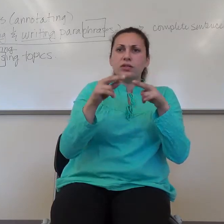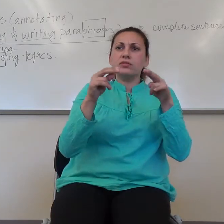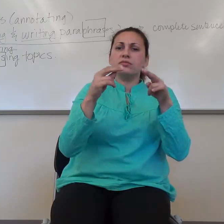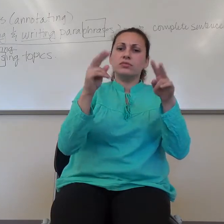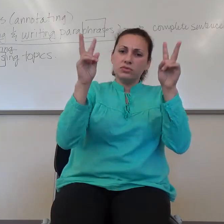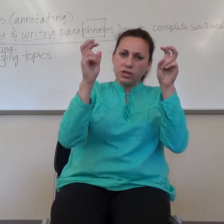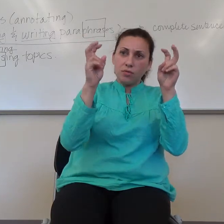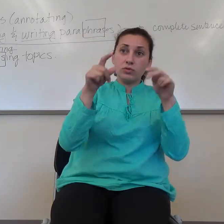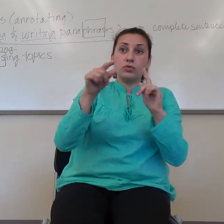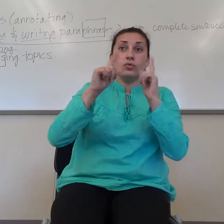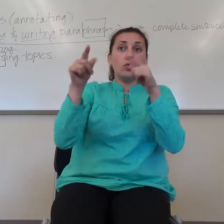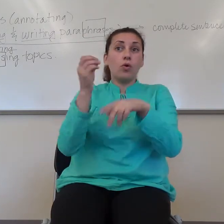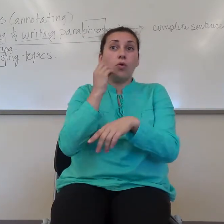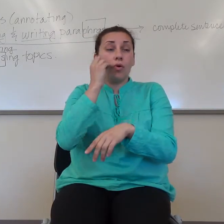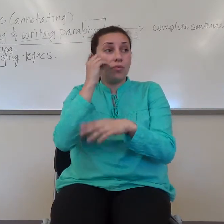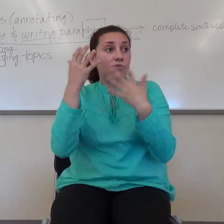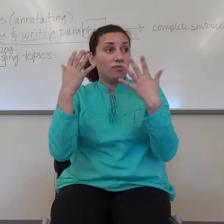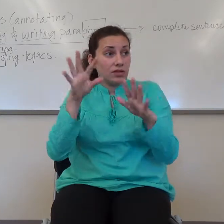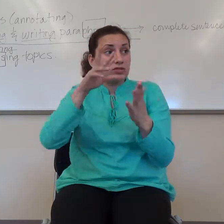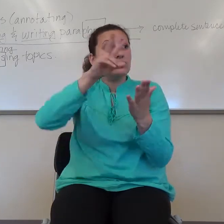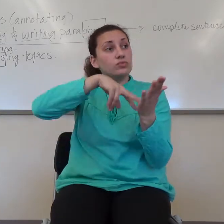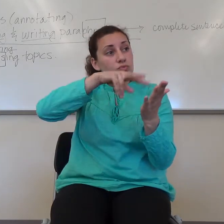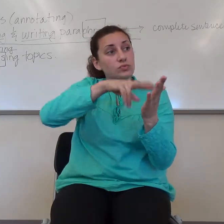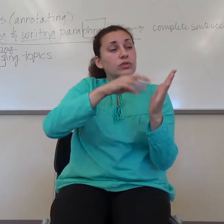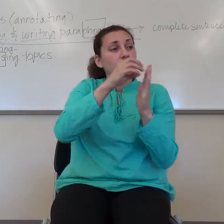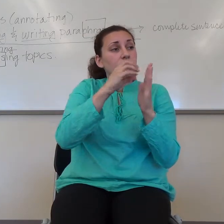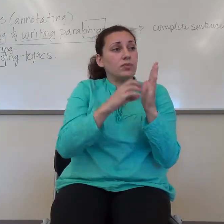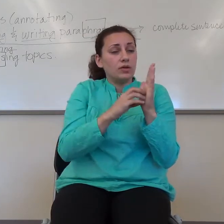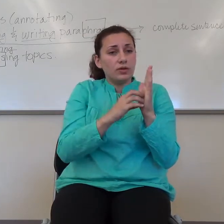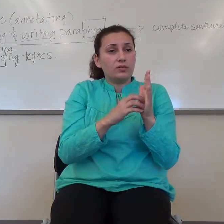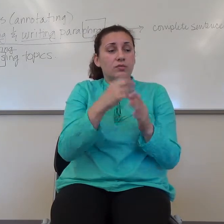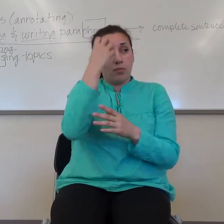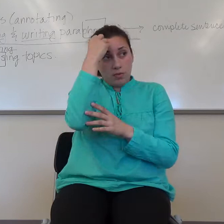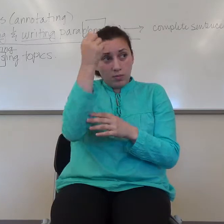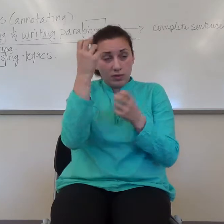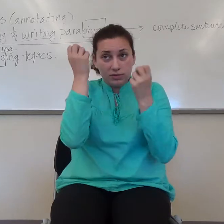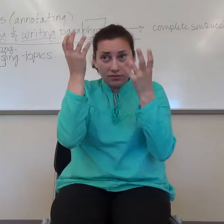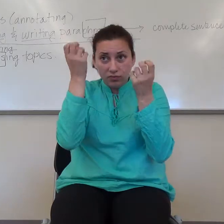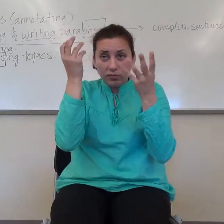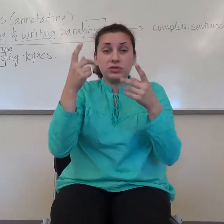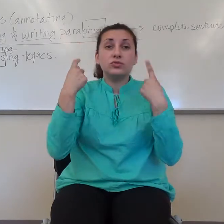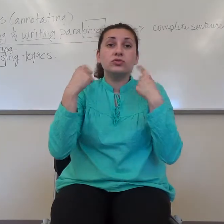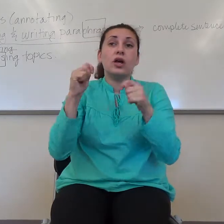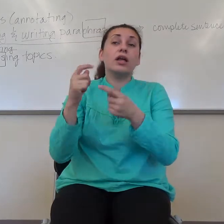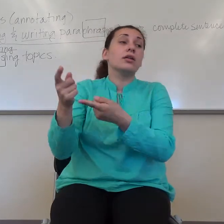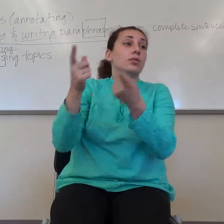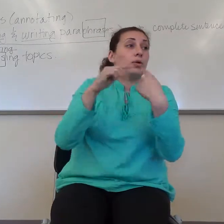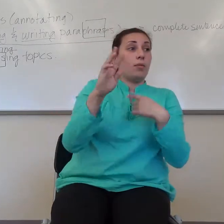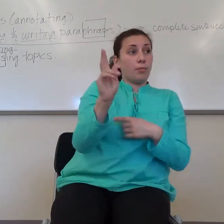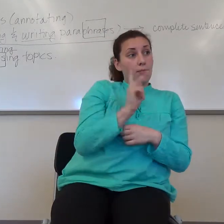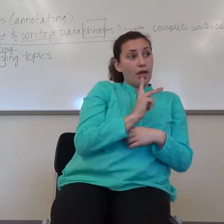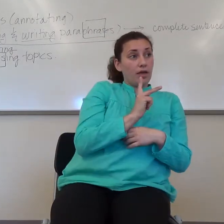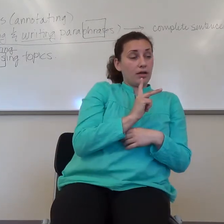do it, read the paragraph so that you have the information, give it a try, and then we'll come back and look at it on